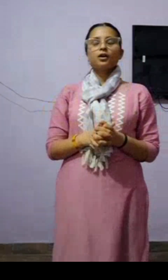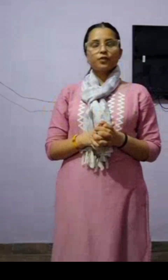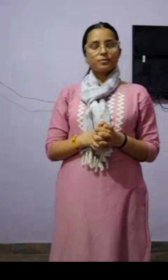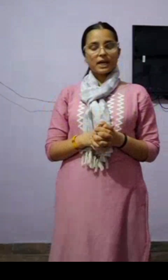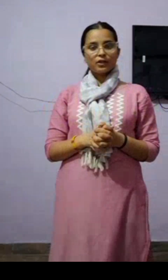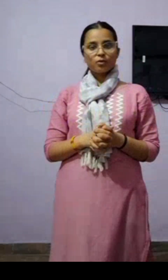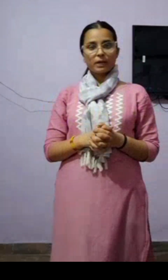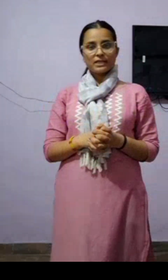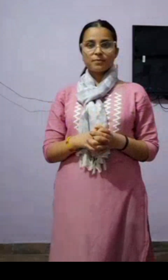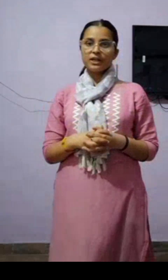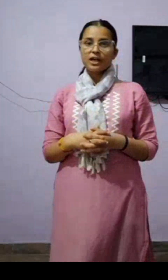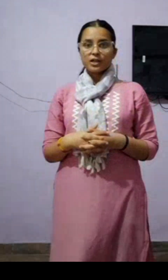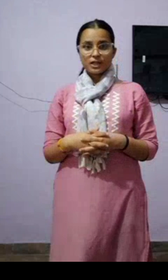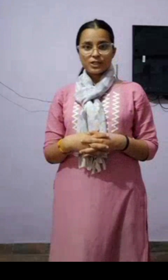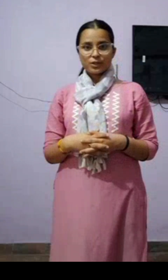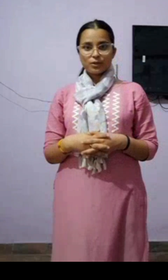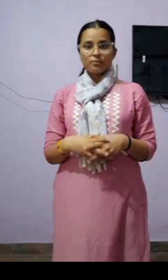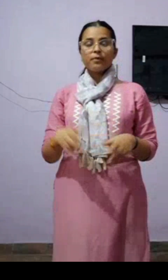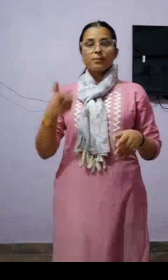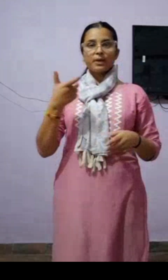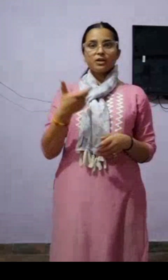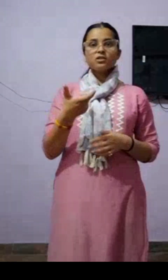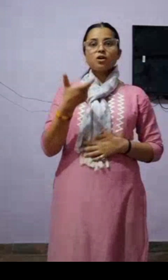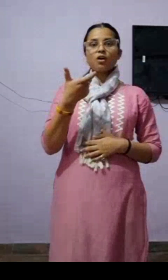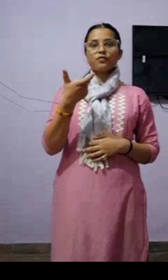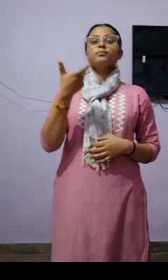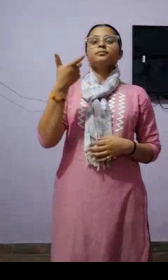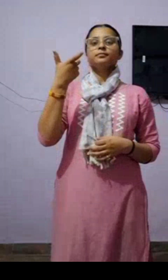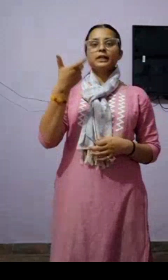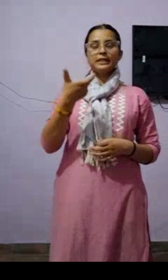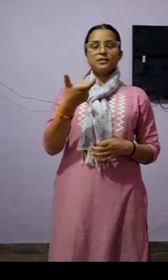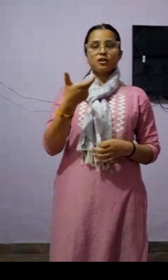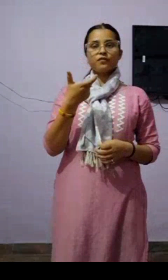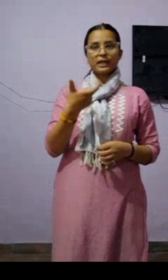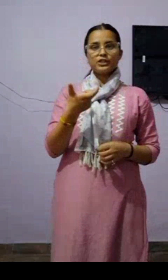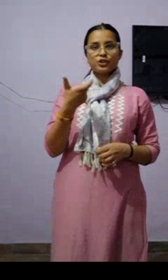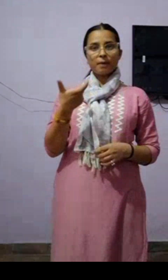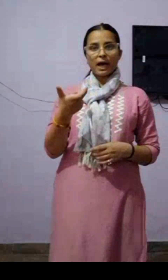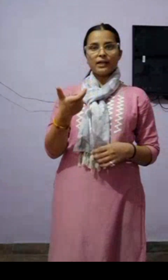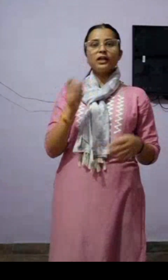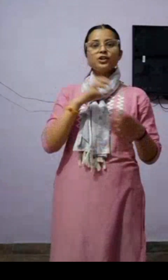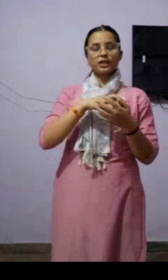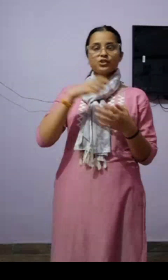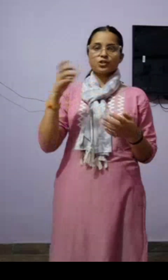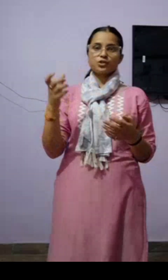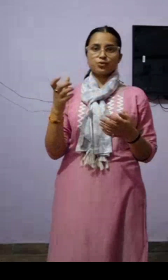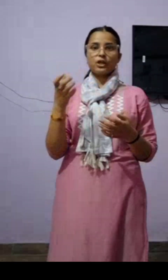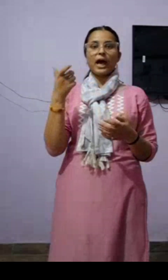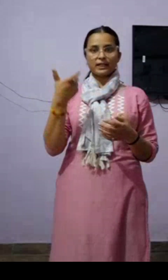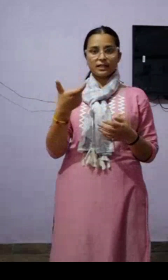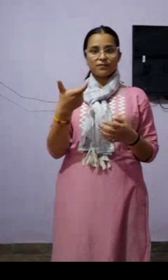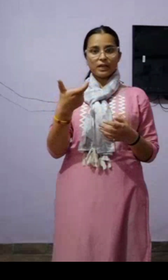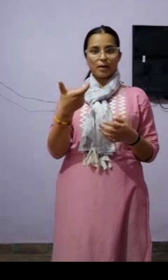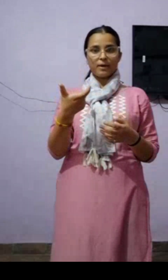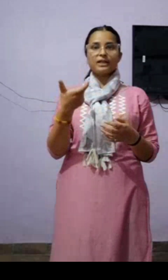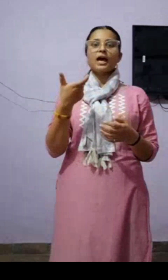From sarcoplasmic reticulum, because of release of calcium ion, it reaches to the actin filament